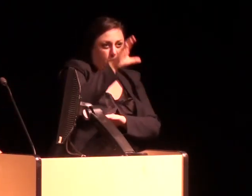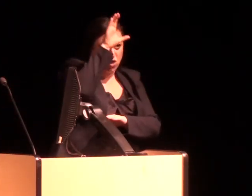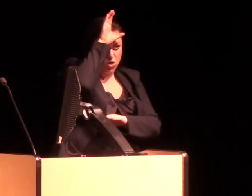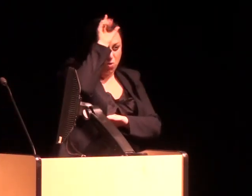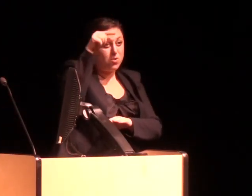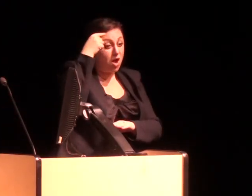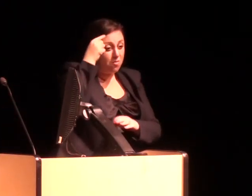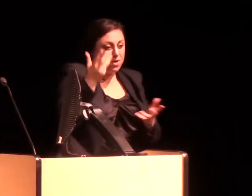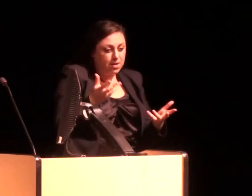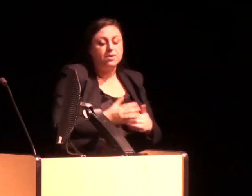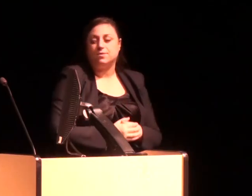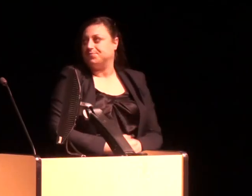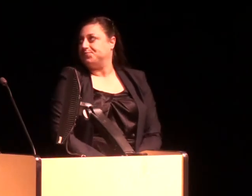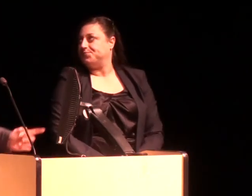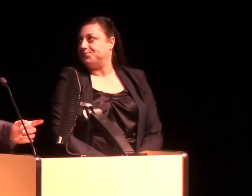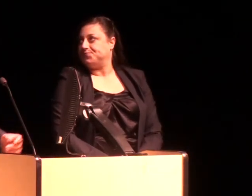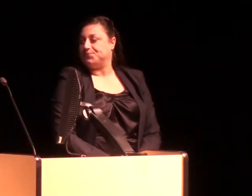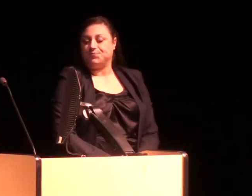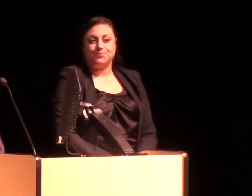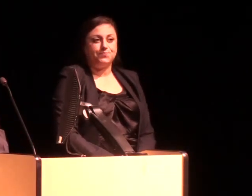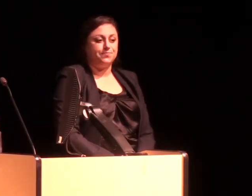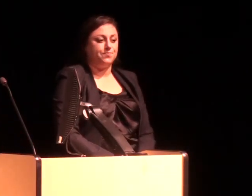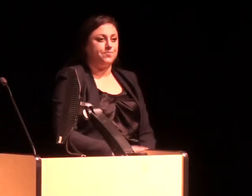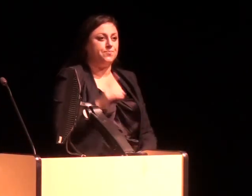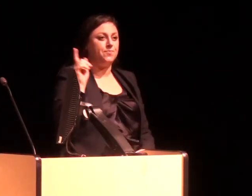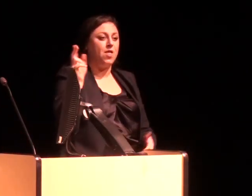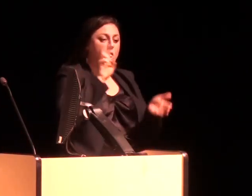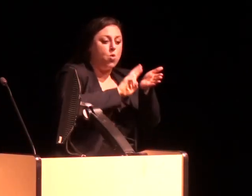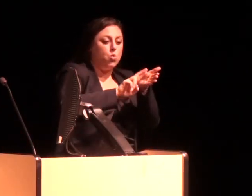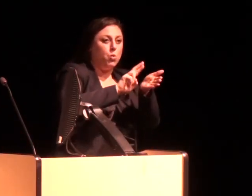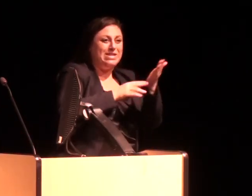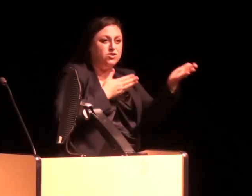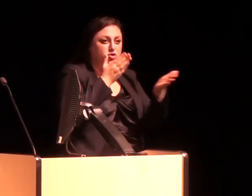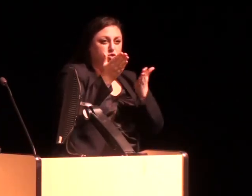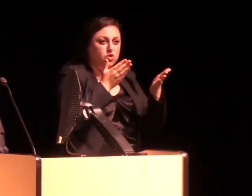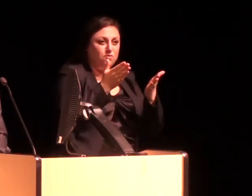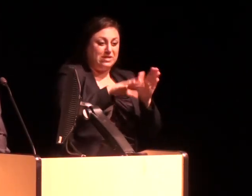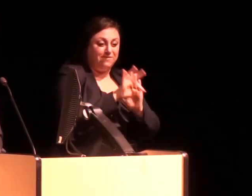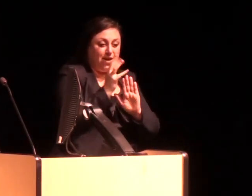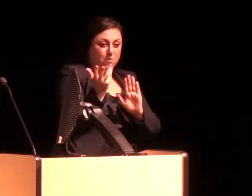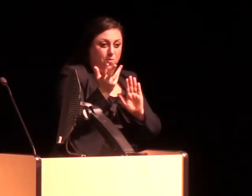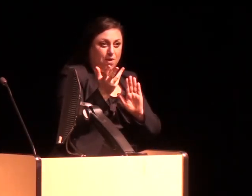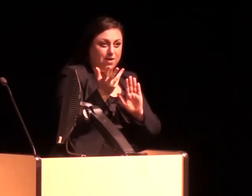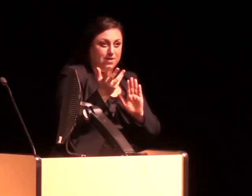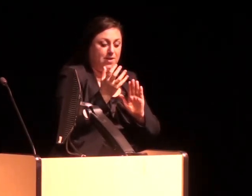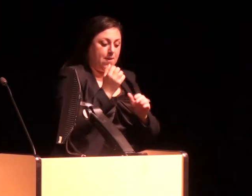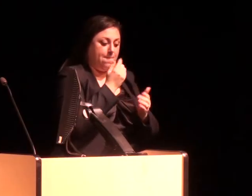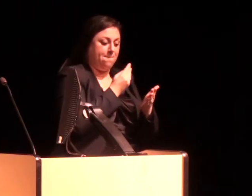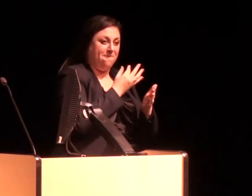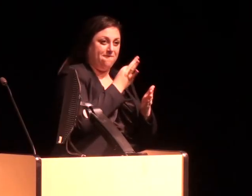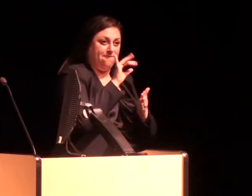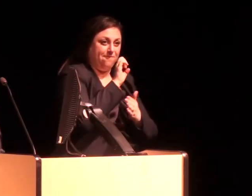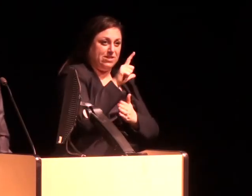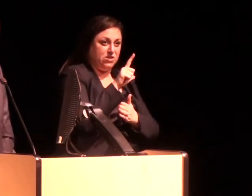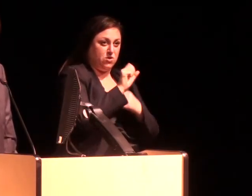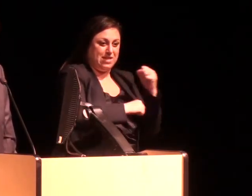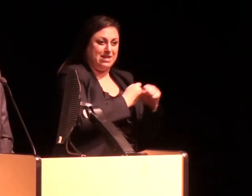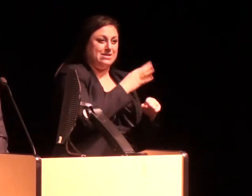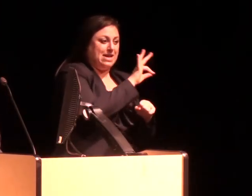in Cuba. And according to the Congressional Research Service, Between fiscal year 96 and fiscal